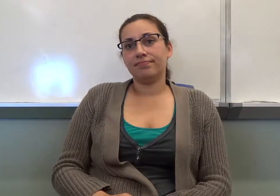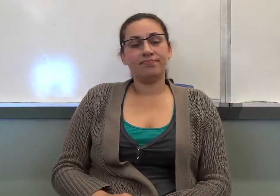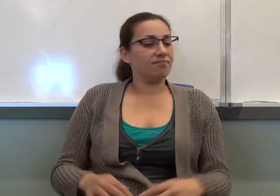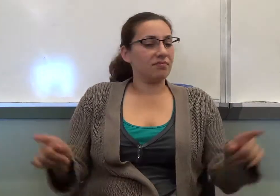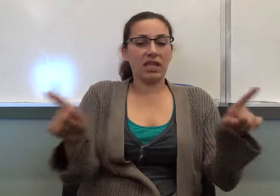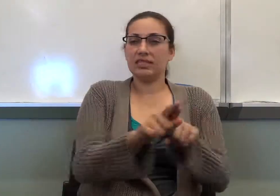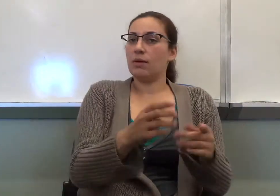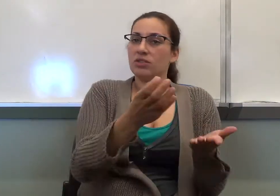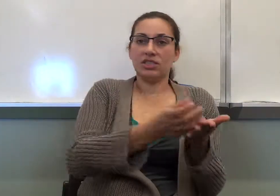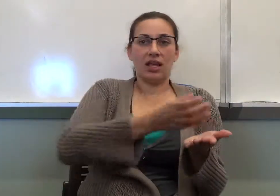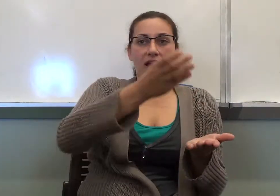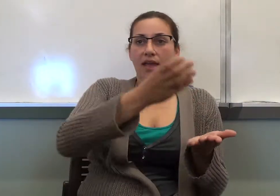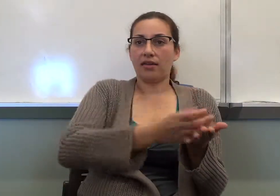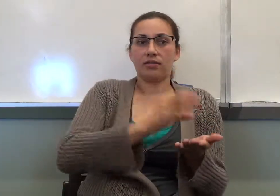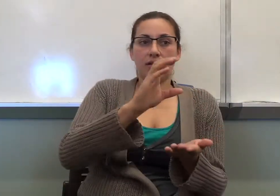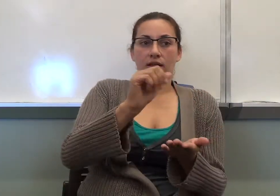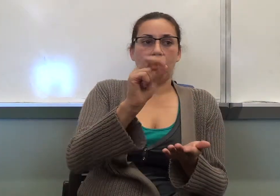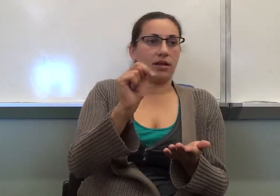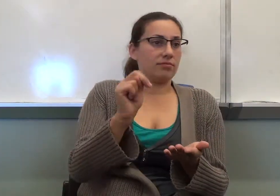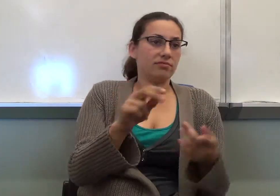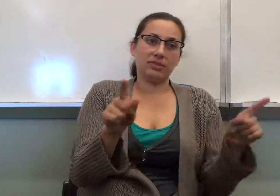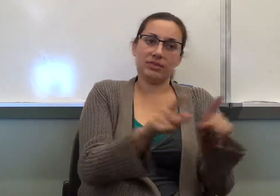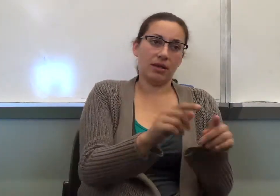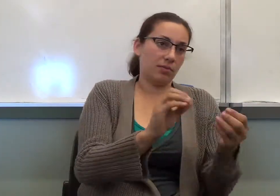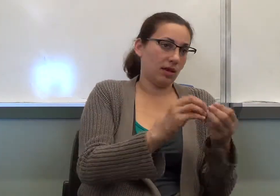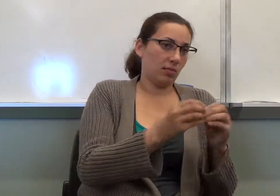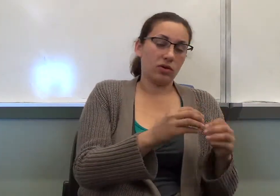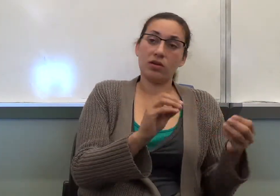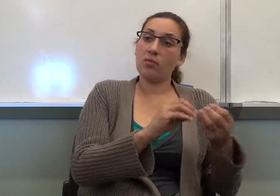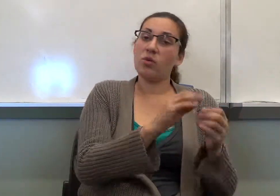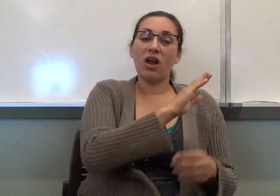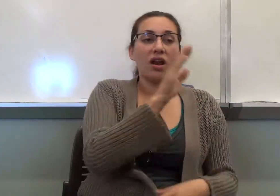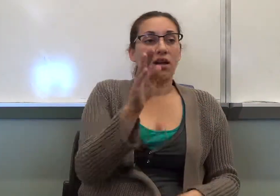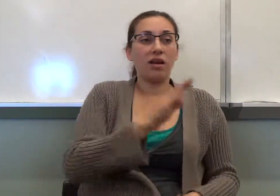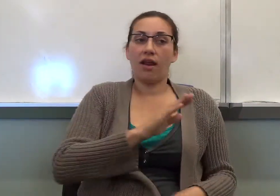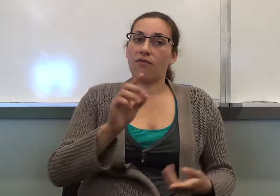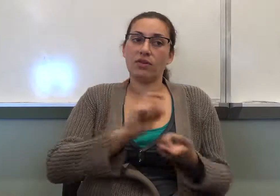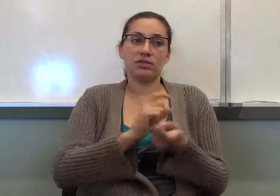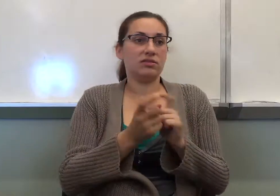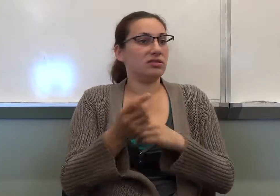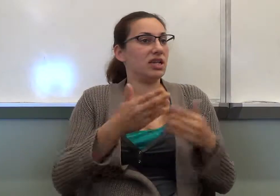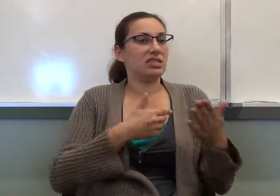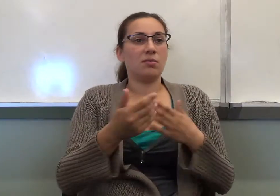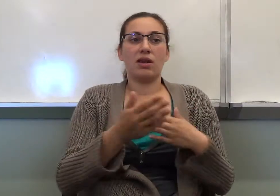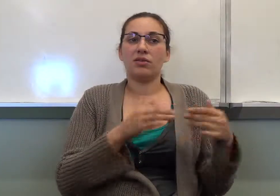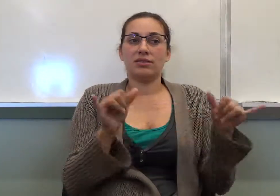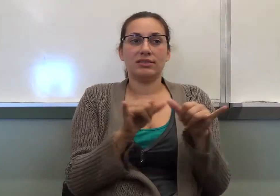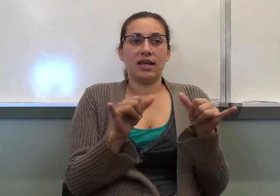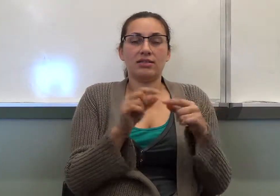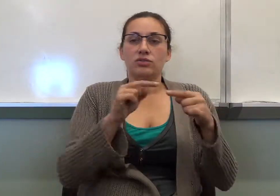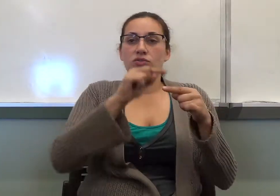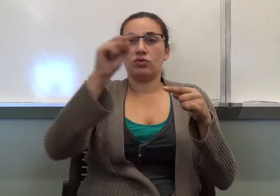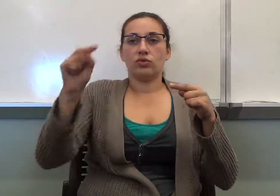the same number. That number never changes. No matter what size the circle is, that ratio of C to